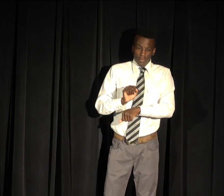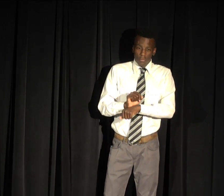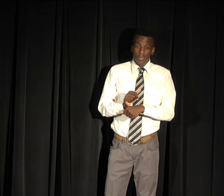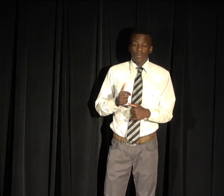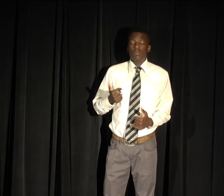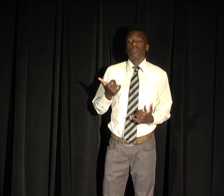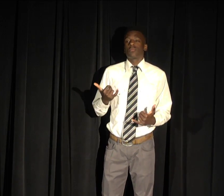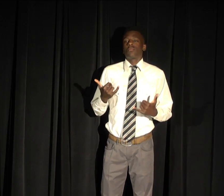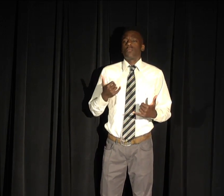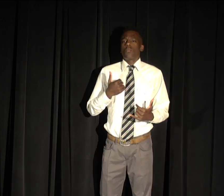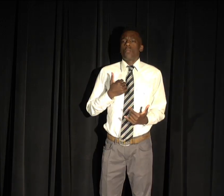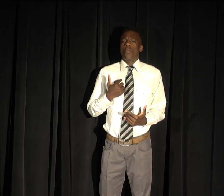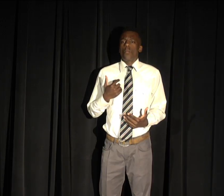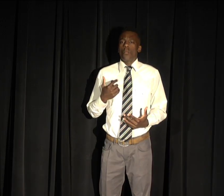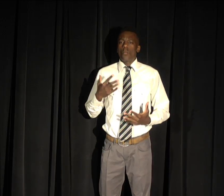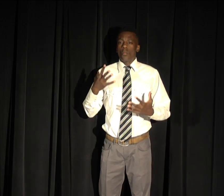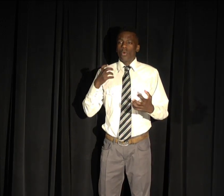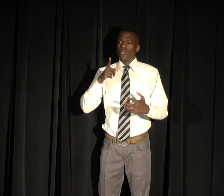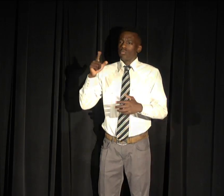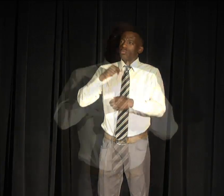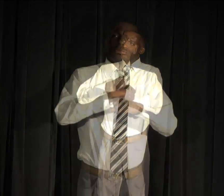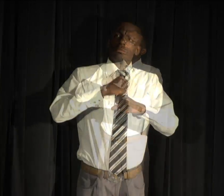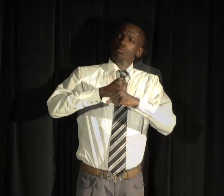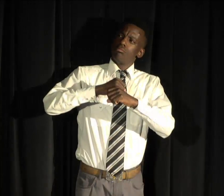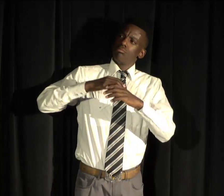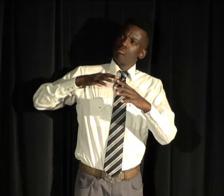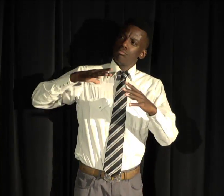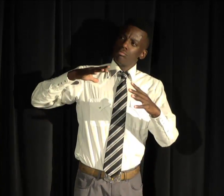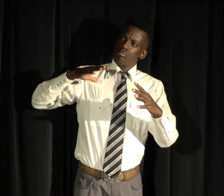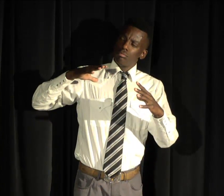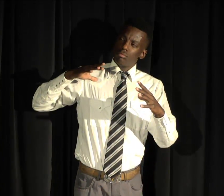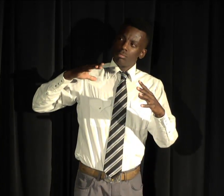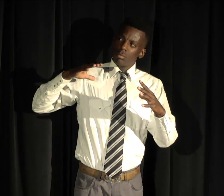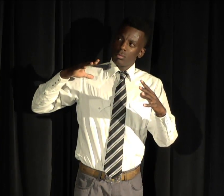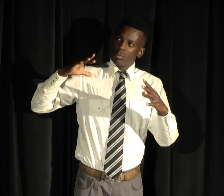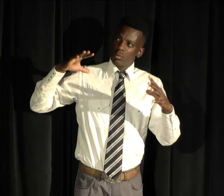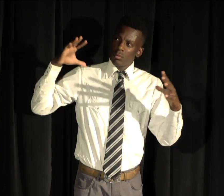Now, deaf employment, deaf jobs, a lot of times